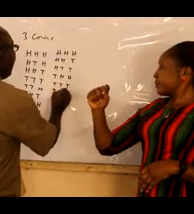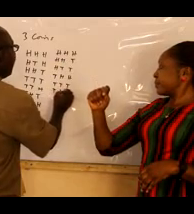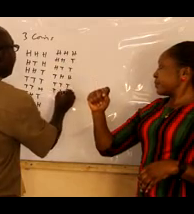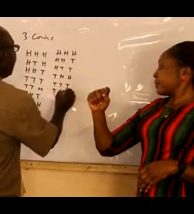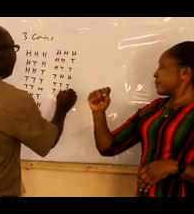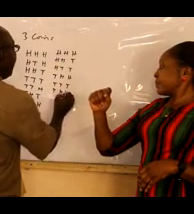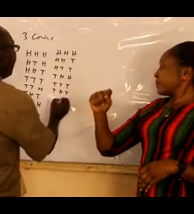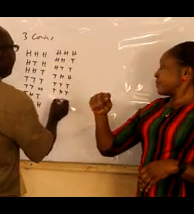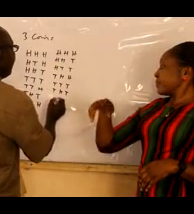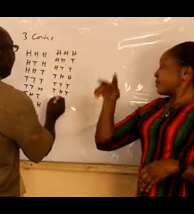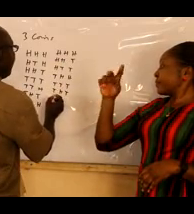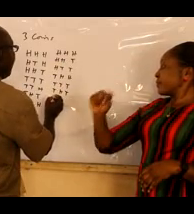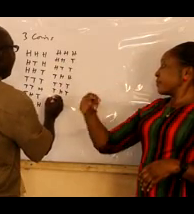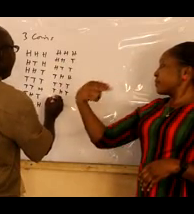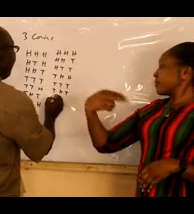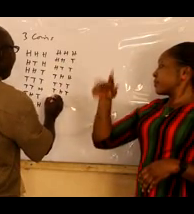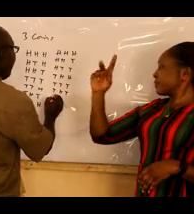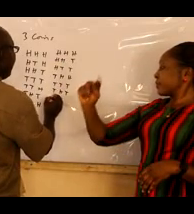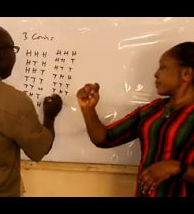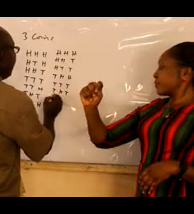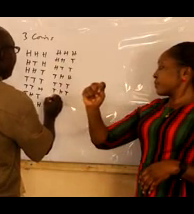Tail, head, tail.